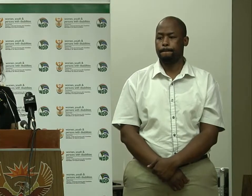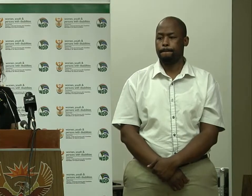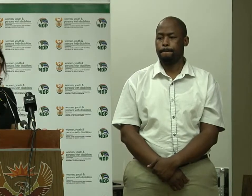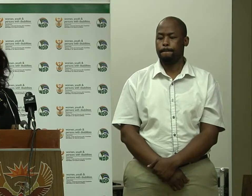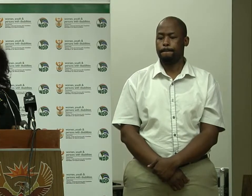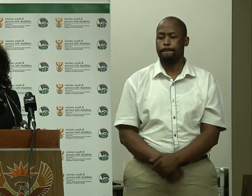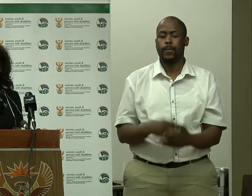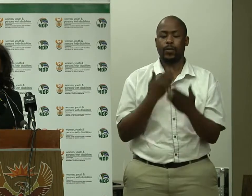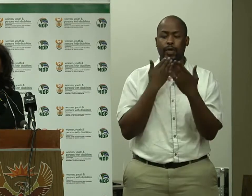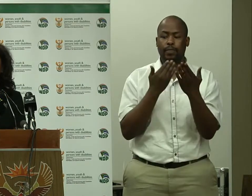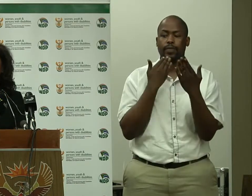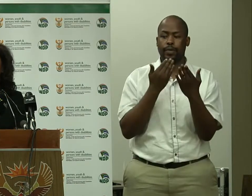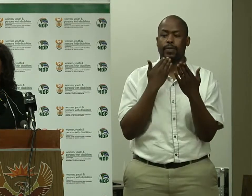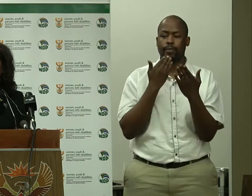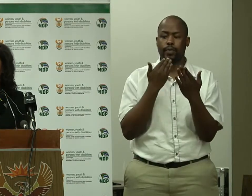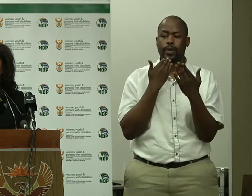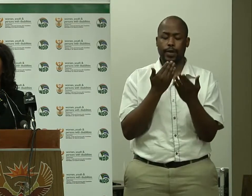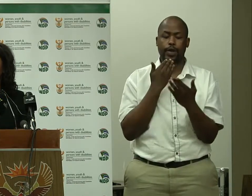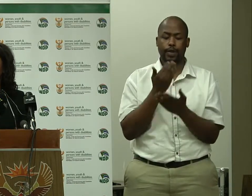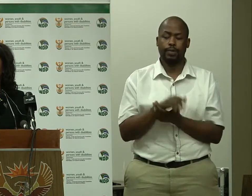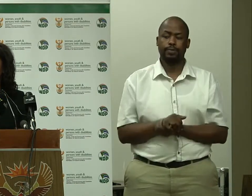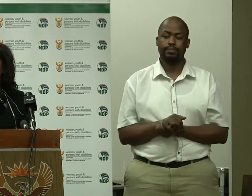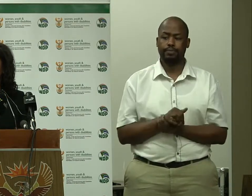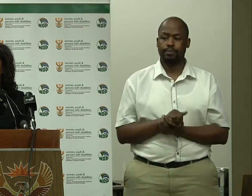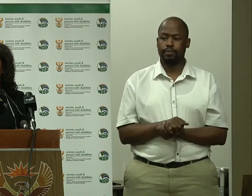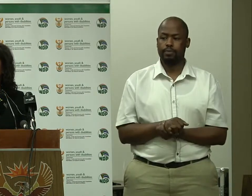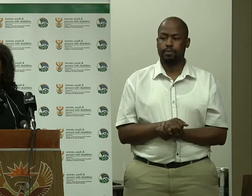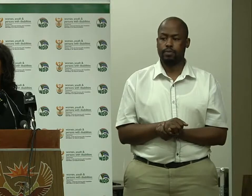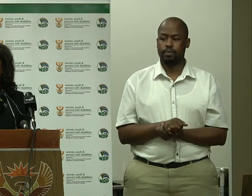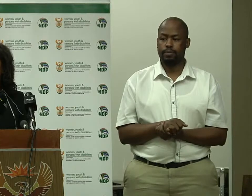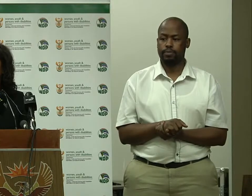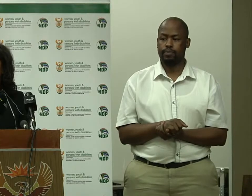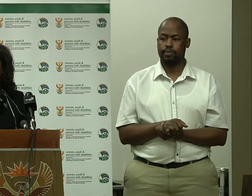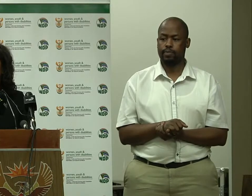Thank you very much, DM.